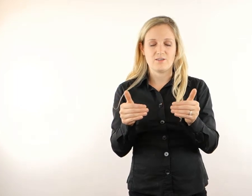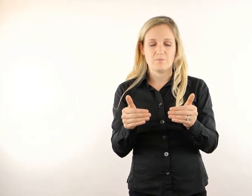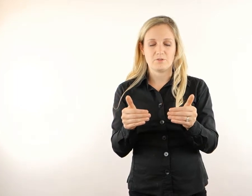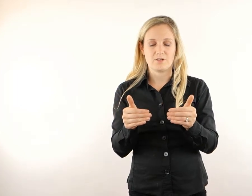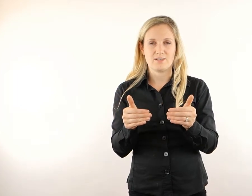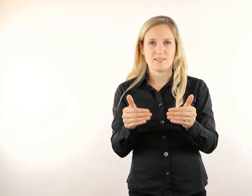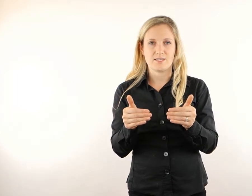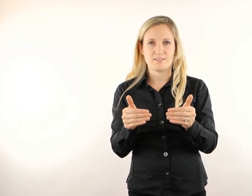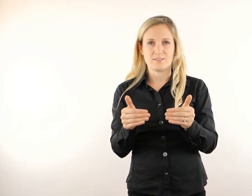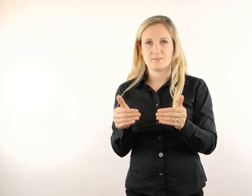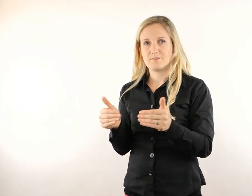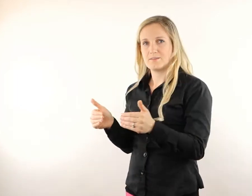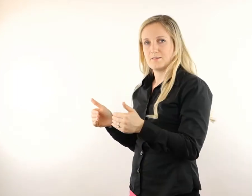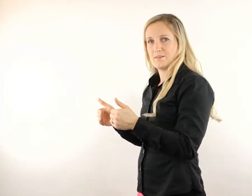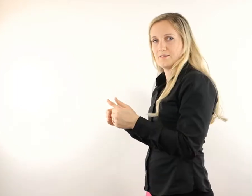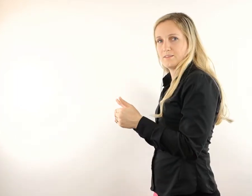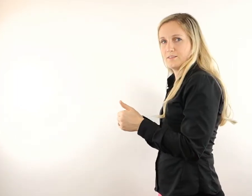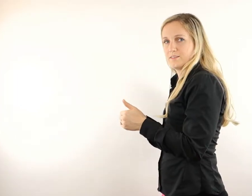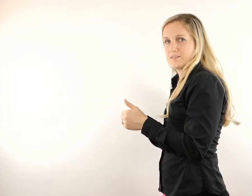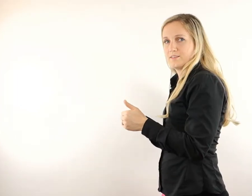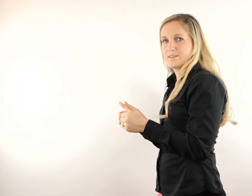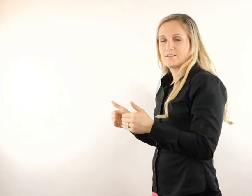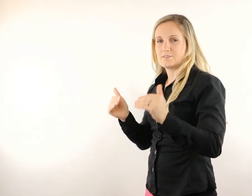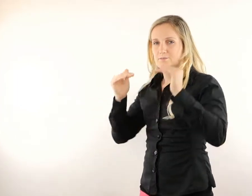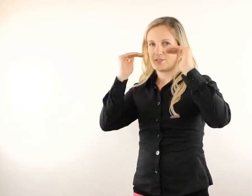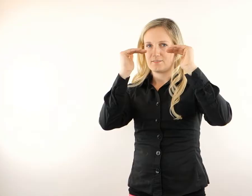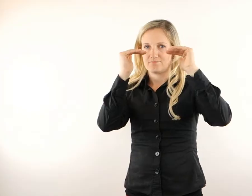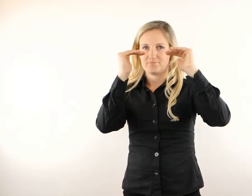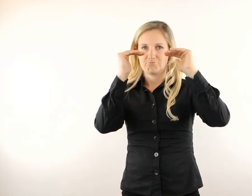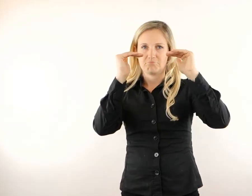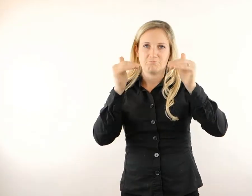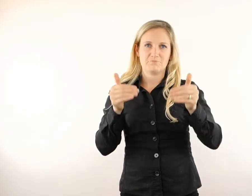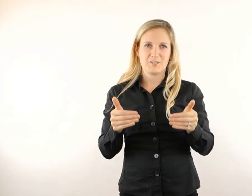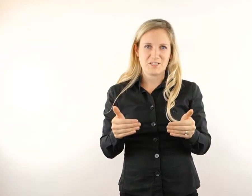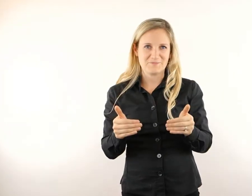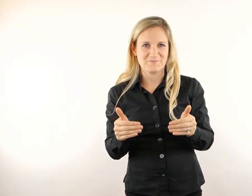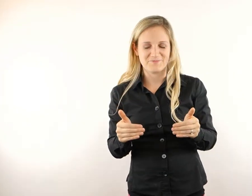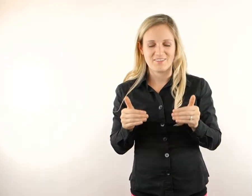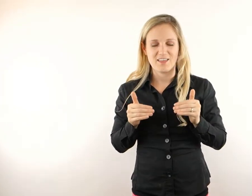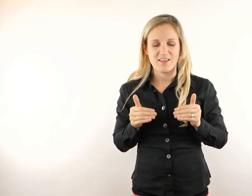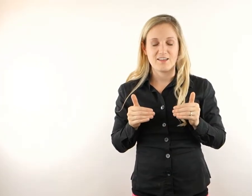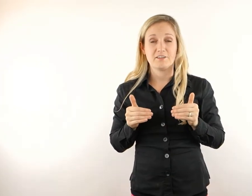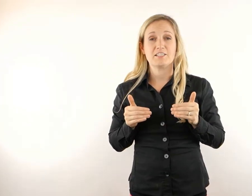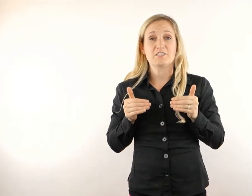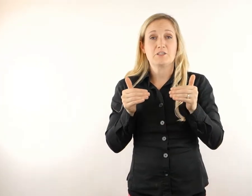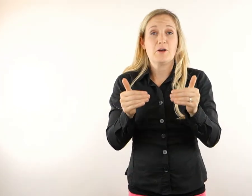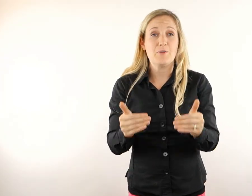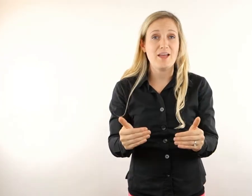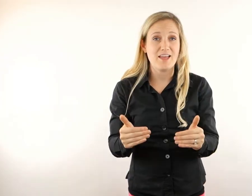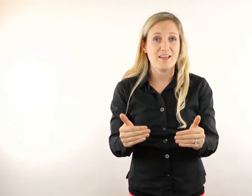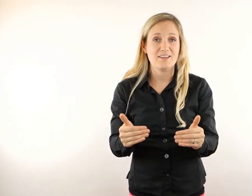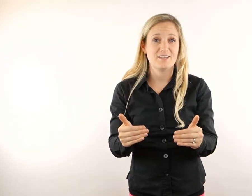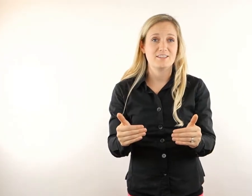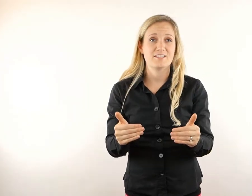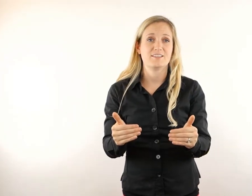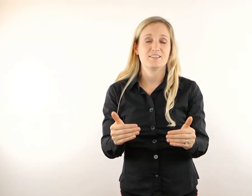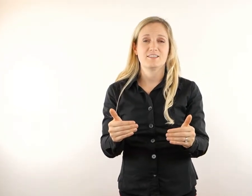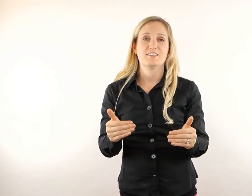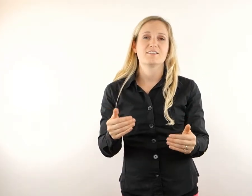But they're kind of like this. So it's like that. And like to go ahead.